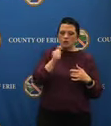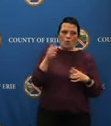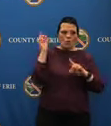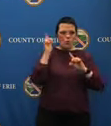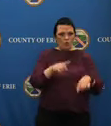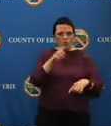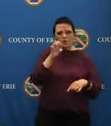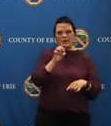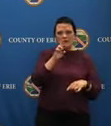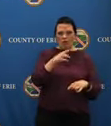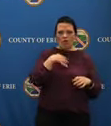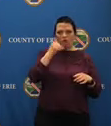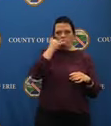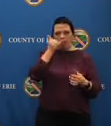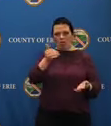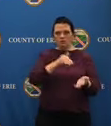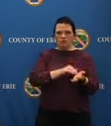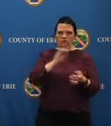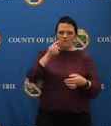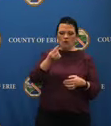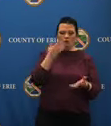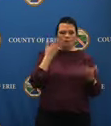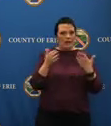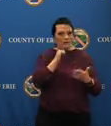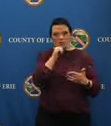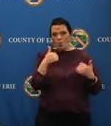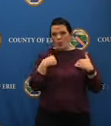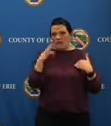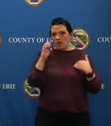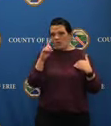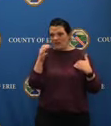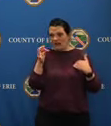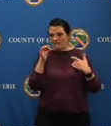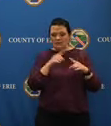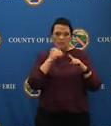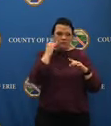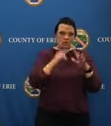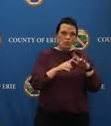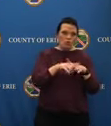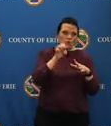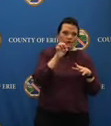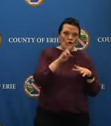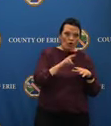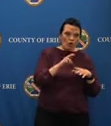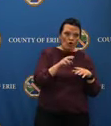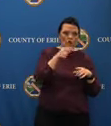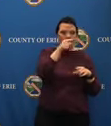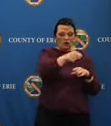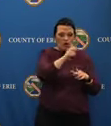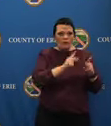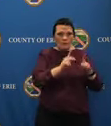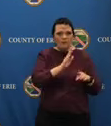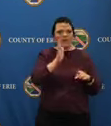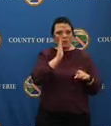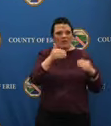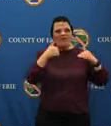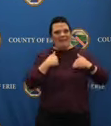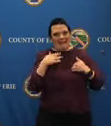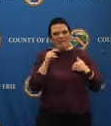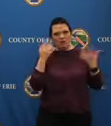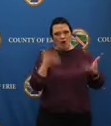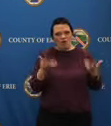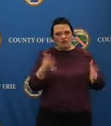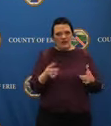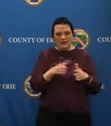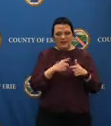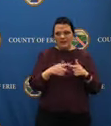the ER, call your doctor first. You may not have COVID-19, but if you go to the ER, there are people there who are going to have COVID-19, and